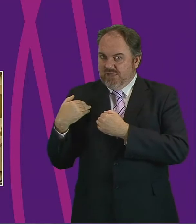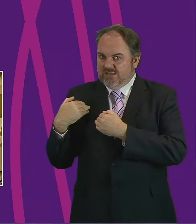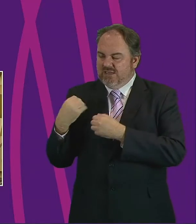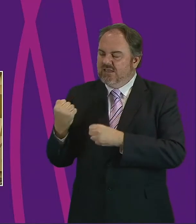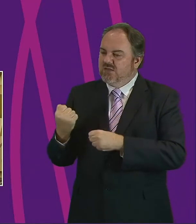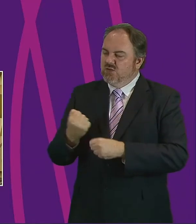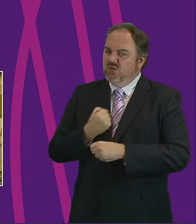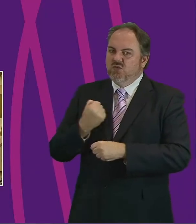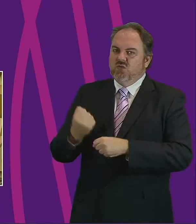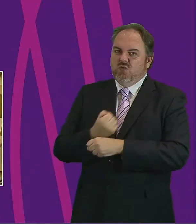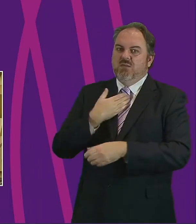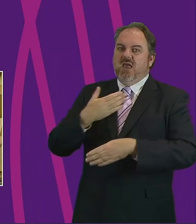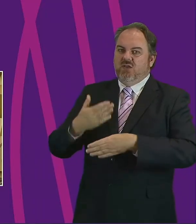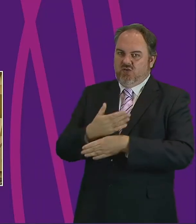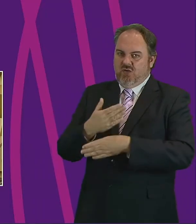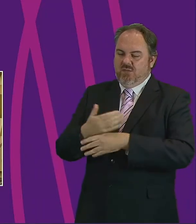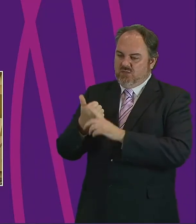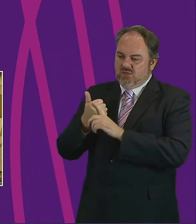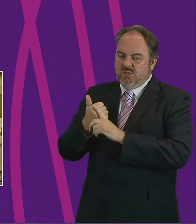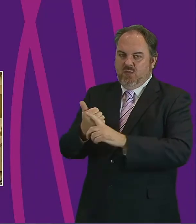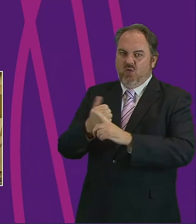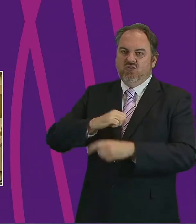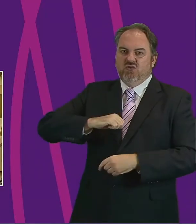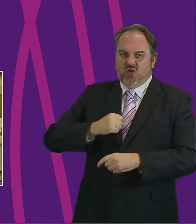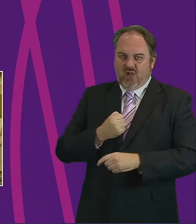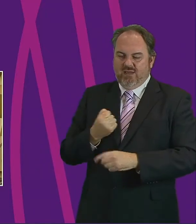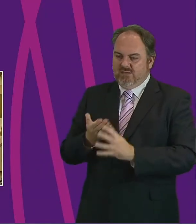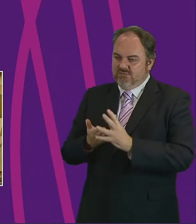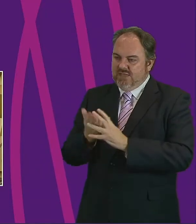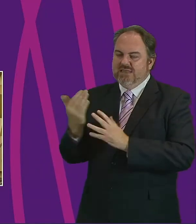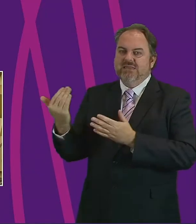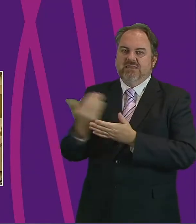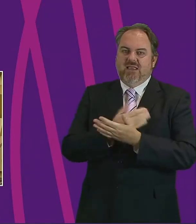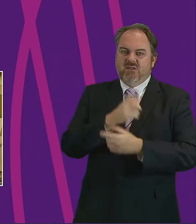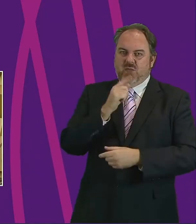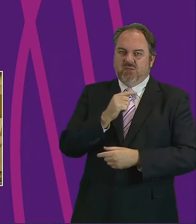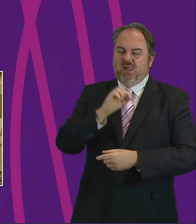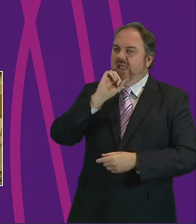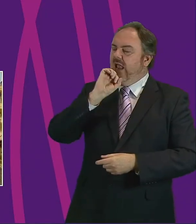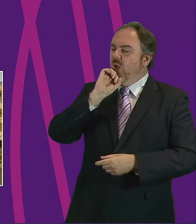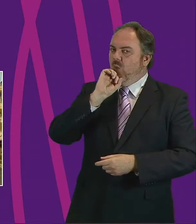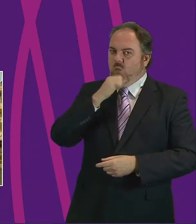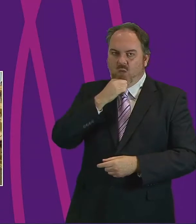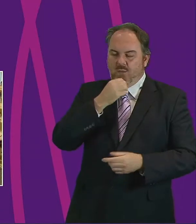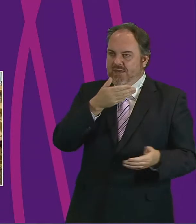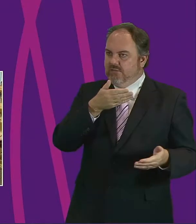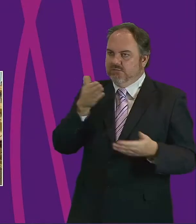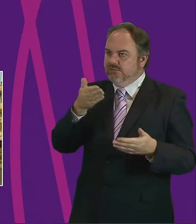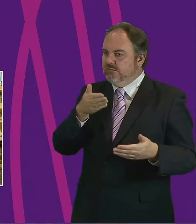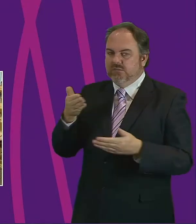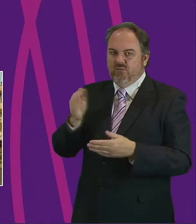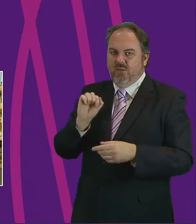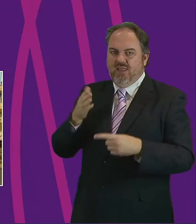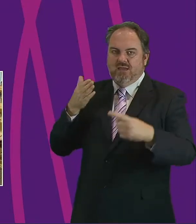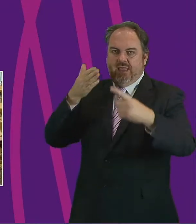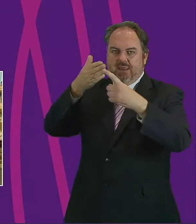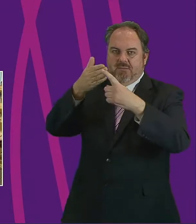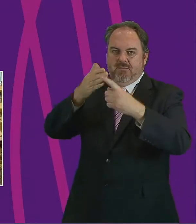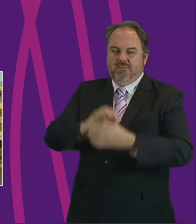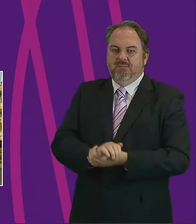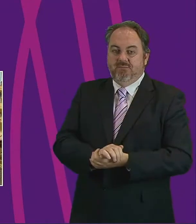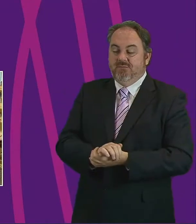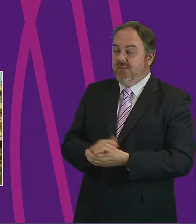to get the country through this crisis as safely as possible, and I will not be diverted from that. June McAlpine to be followed by Murdo